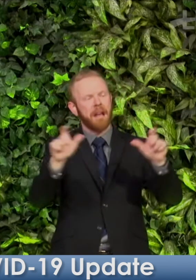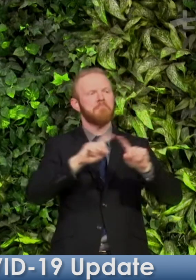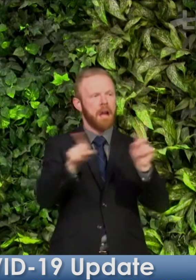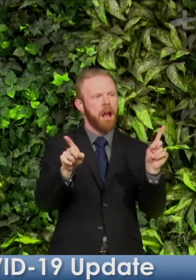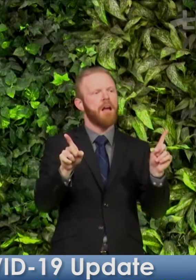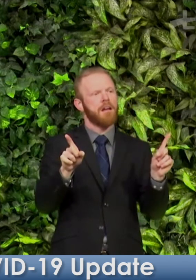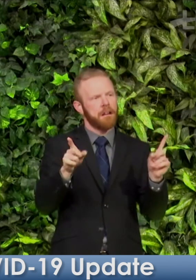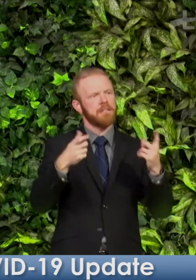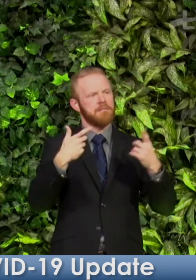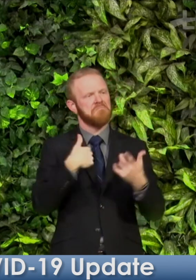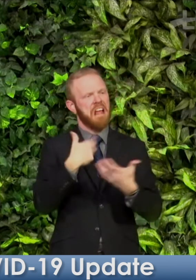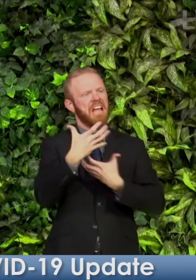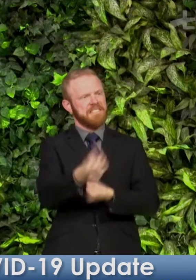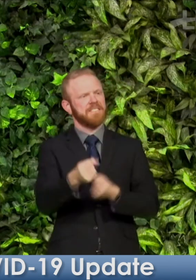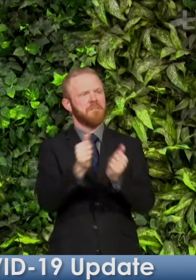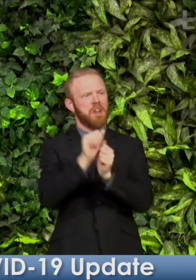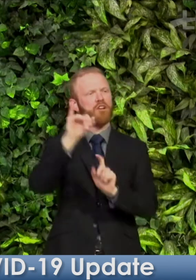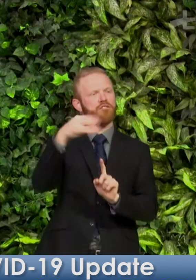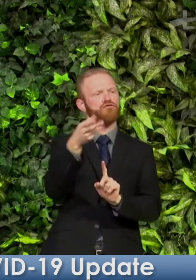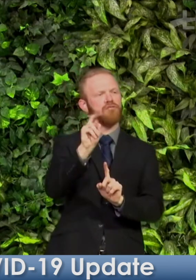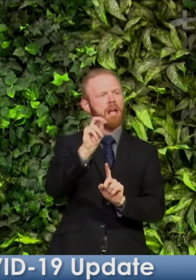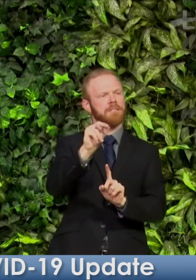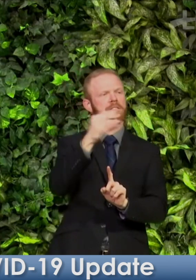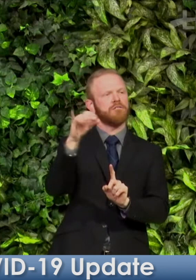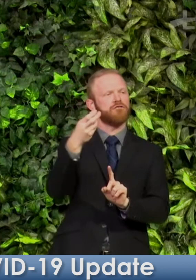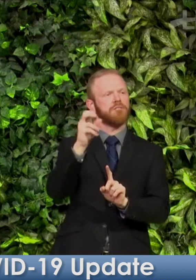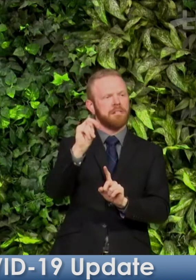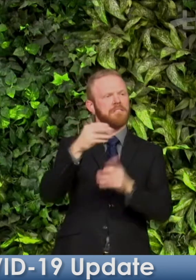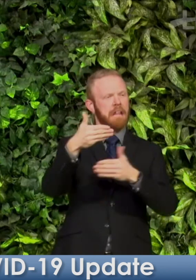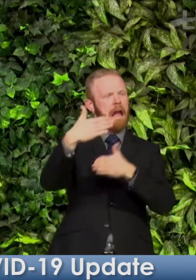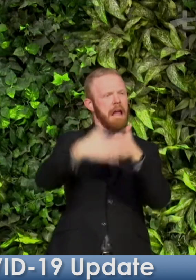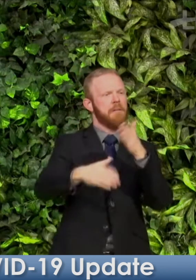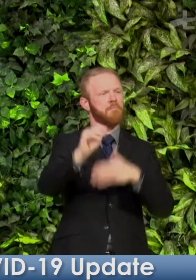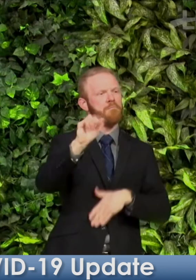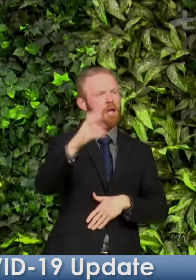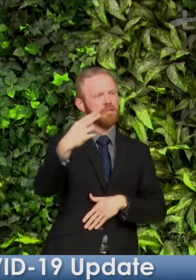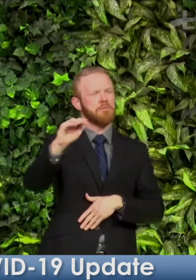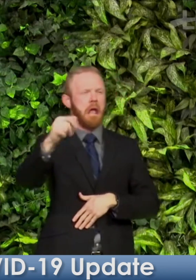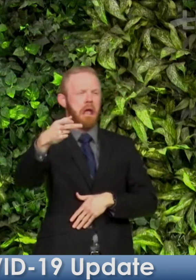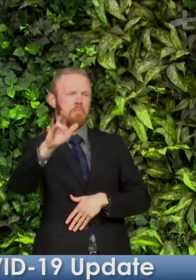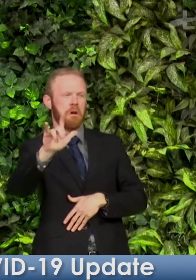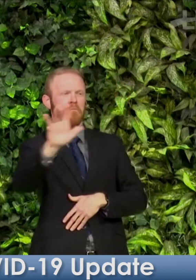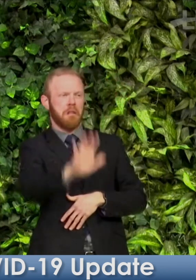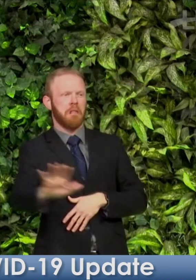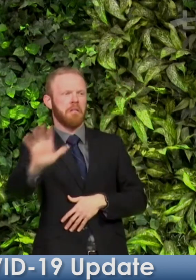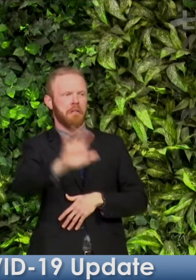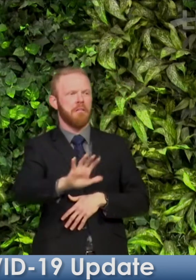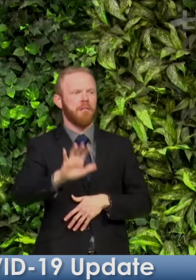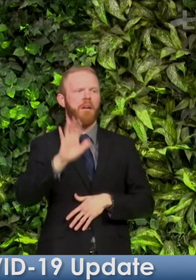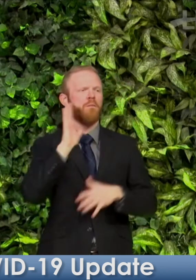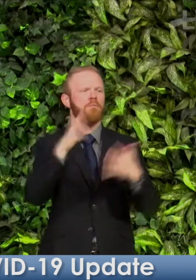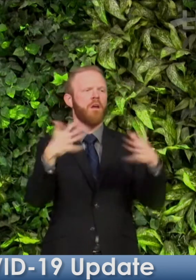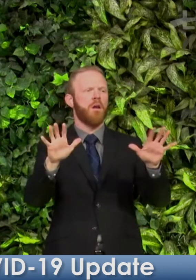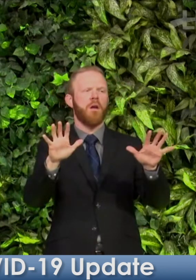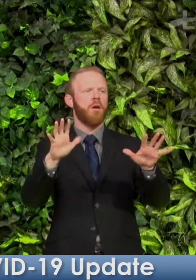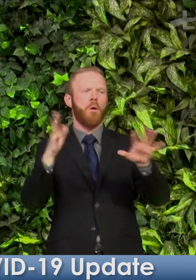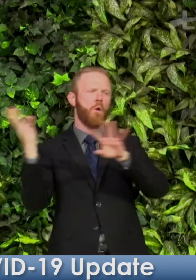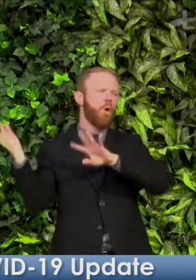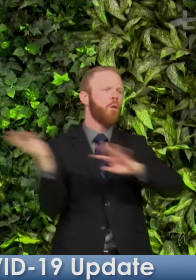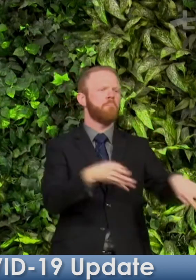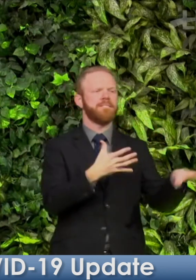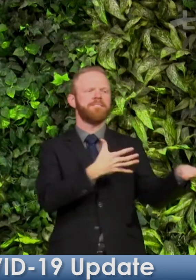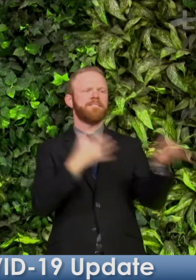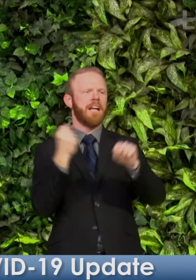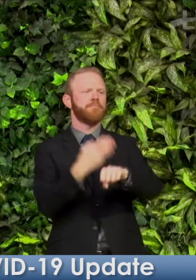J&J, the end of March, April, we're going to start seeing things really ramp up. May, June, July, game